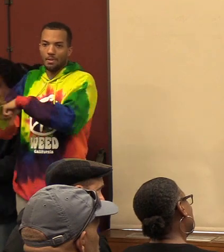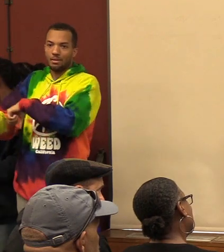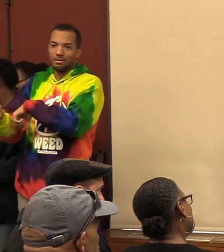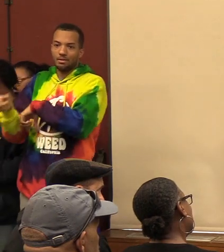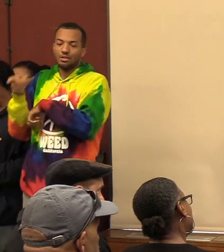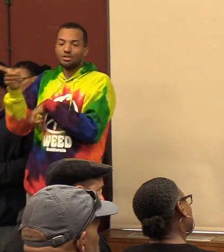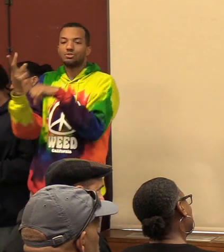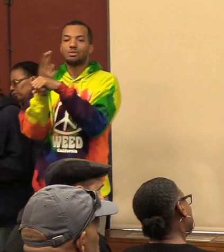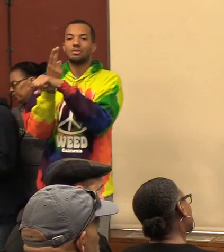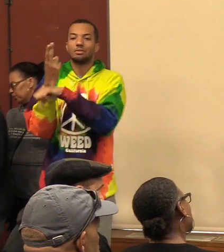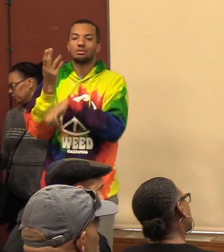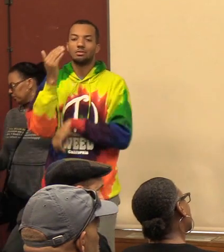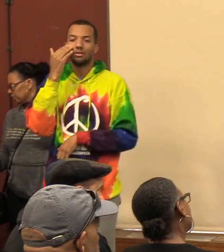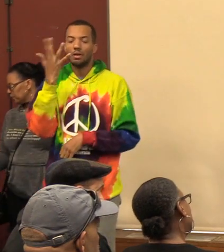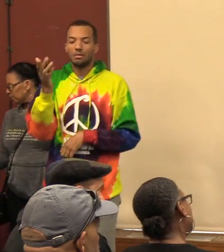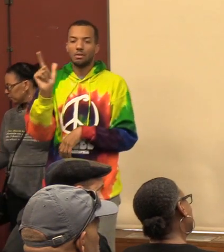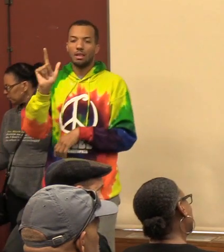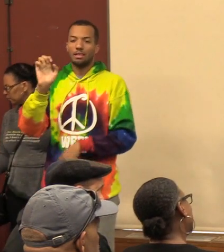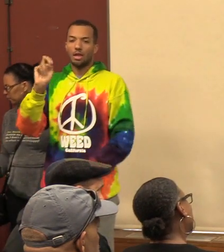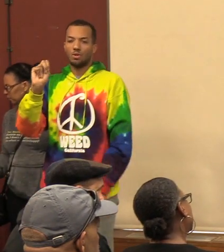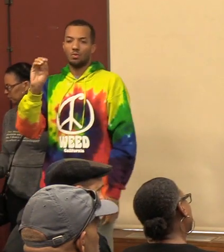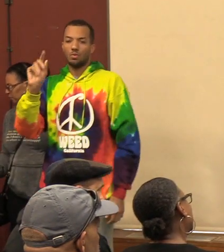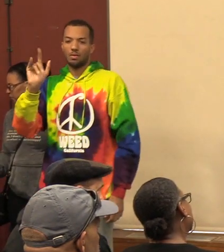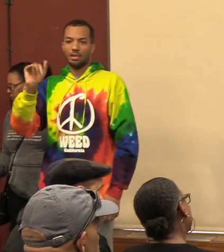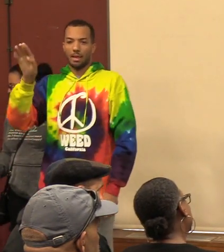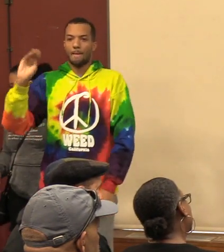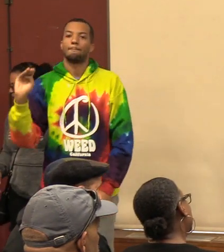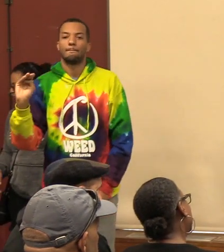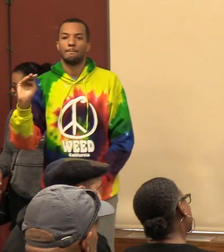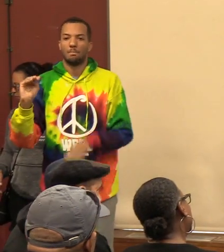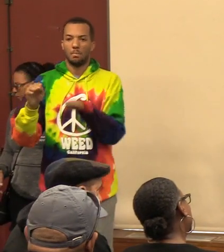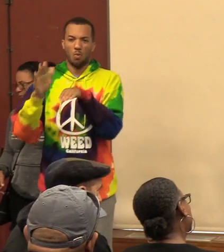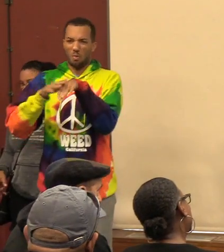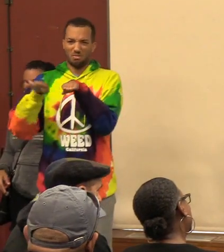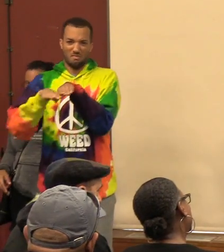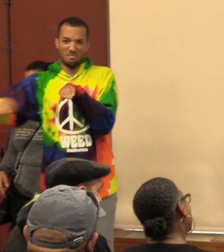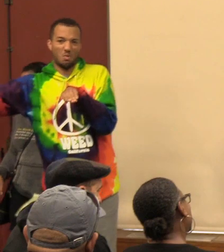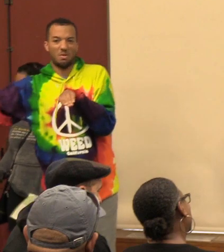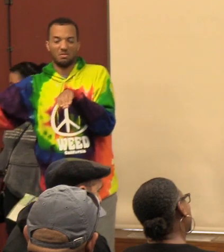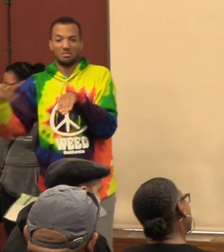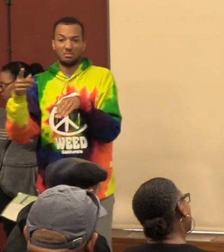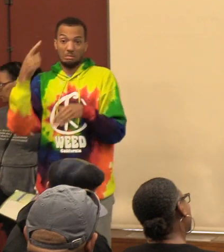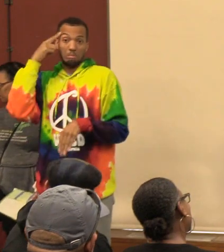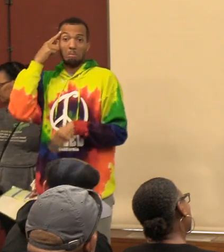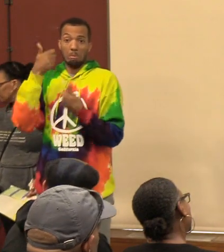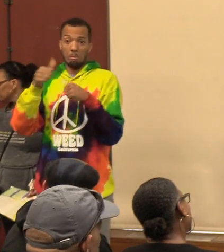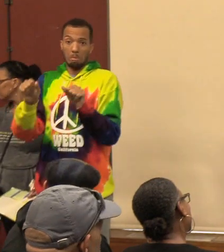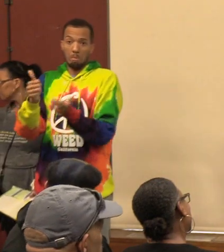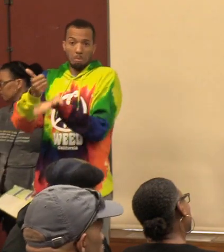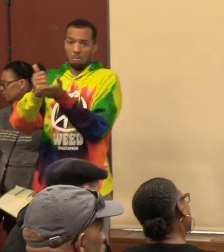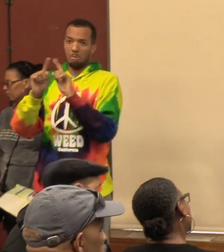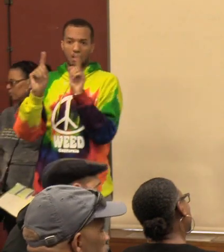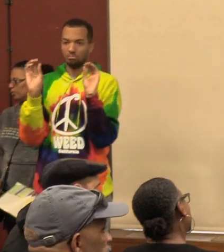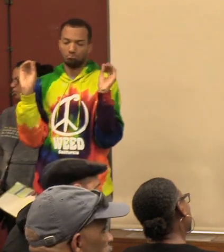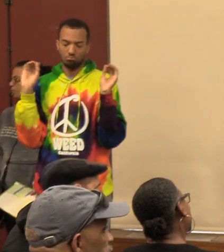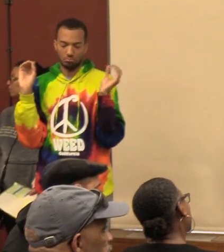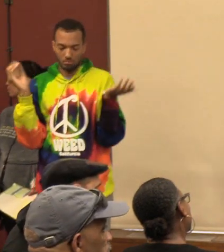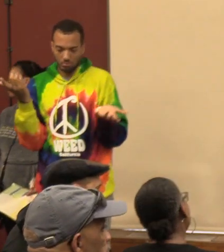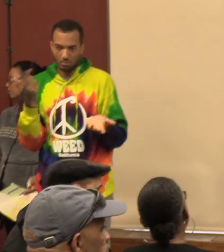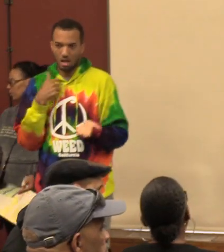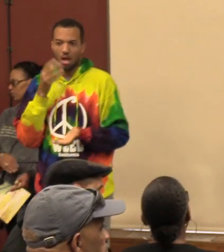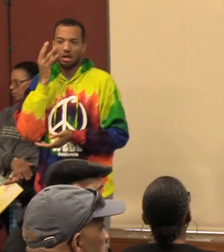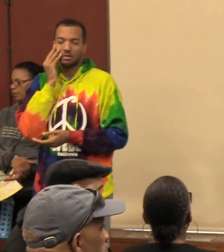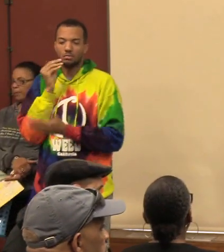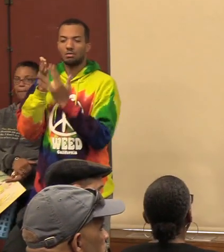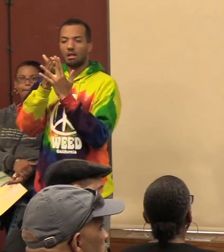floor. I mean, what you call linoleum on the floor anyway, just trying to help her baby. And I went through that. Not